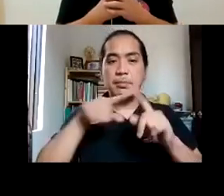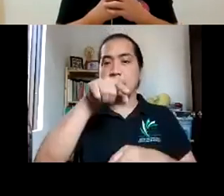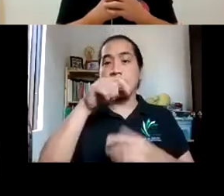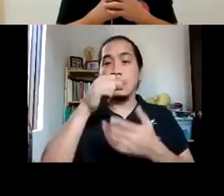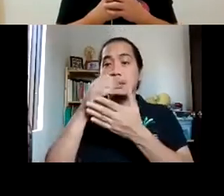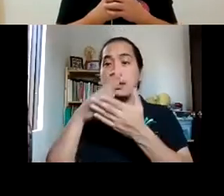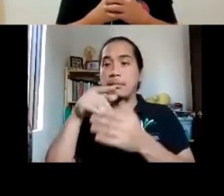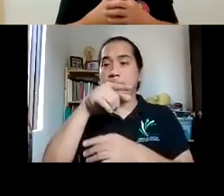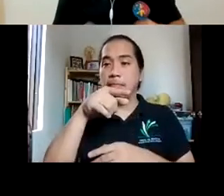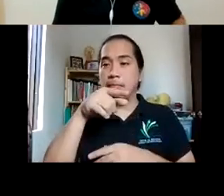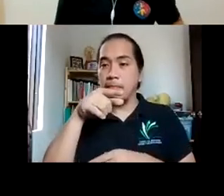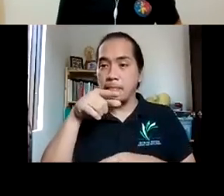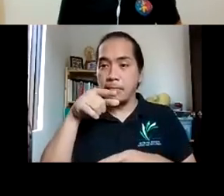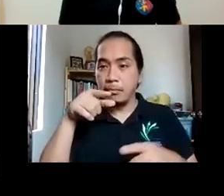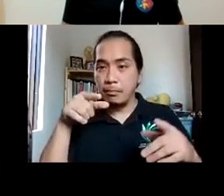Yes, sir. Okay.